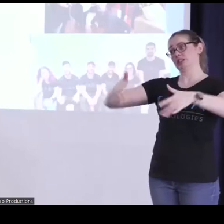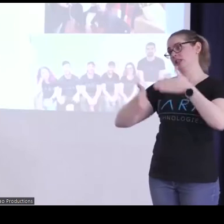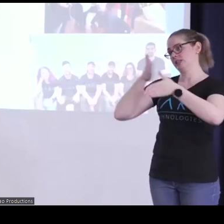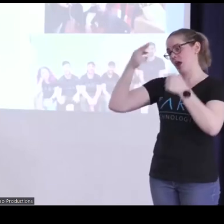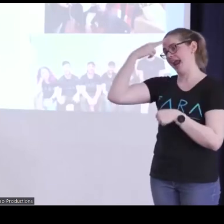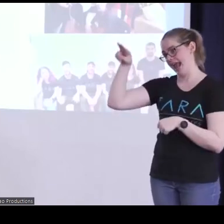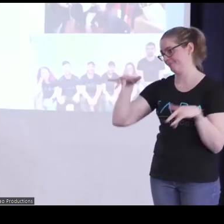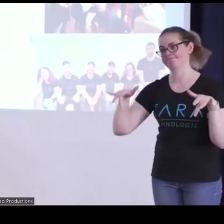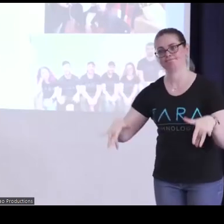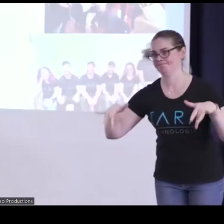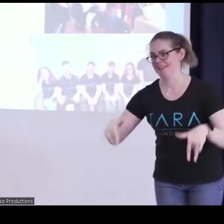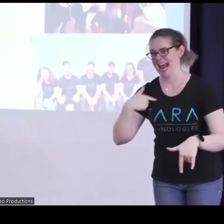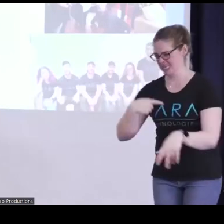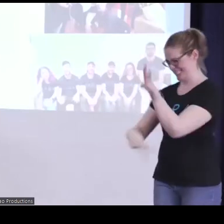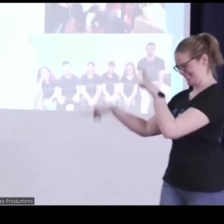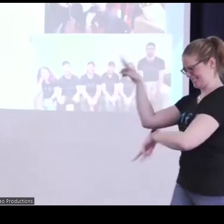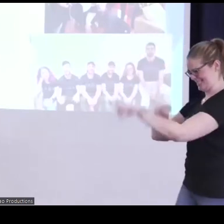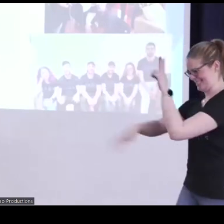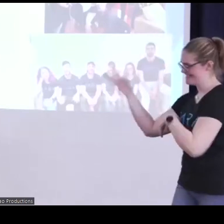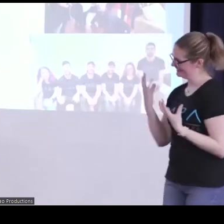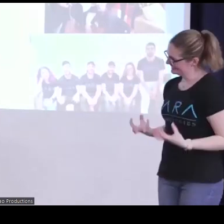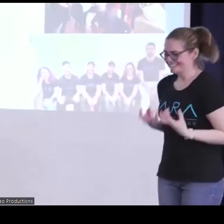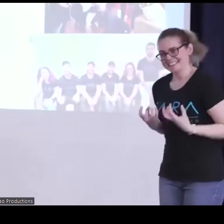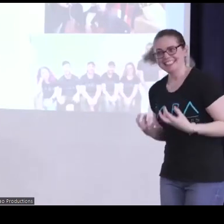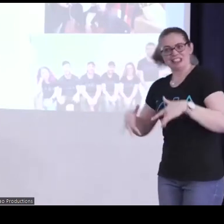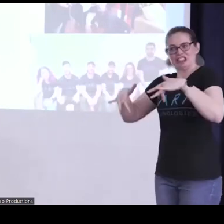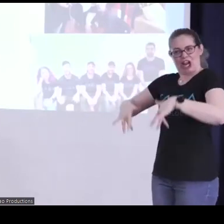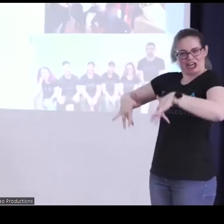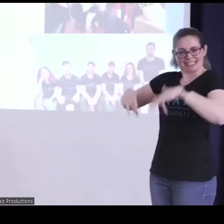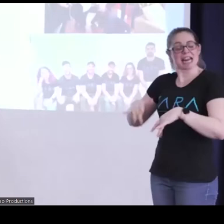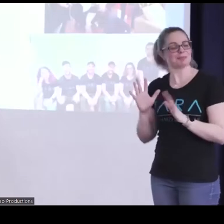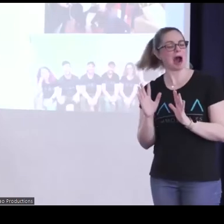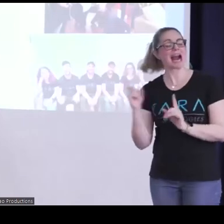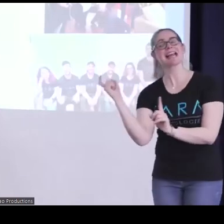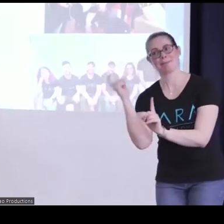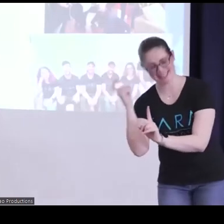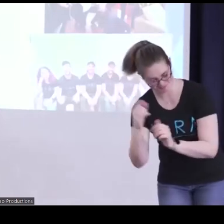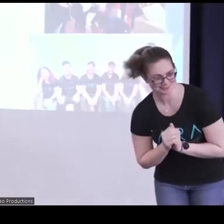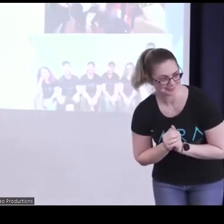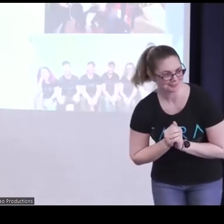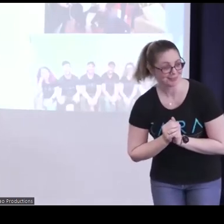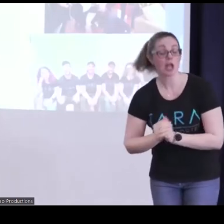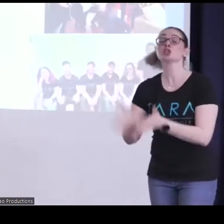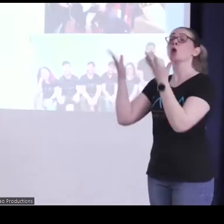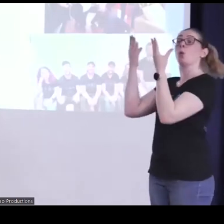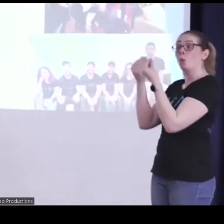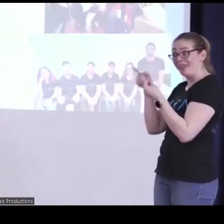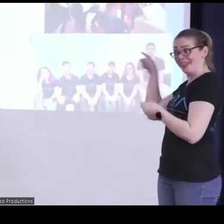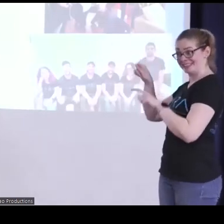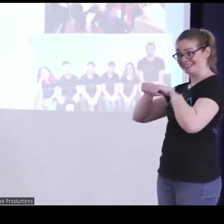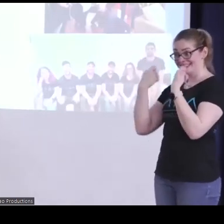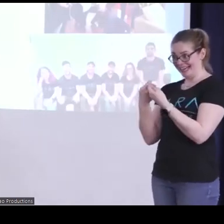out. Demi doesn't have a sign name yet, so we're still just trying to figure out what that might be, but I'm sure it's